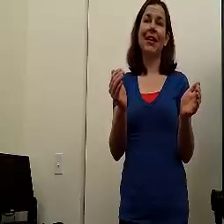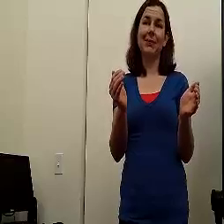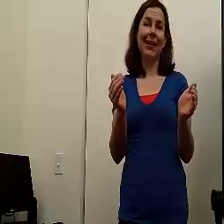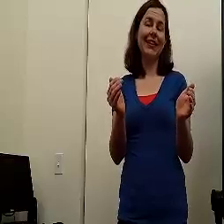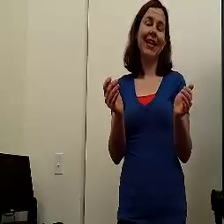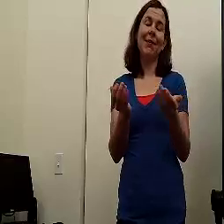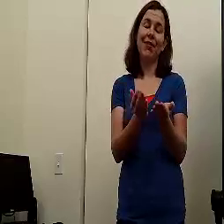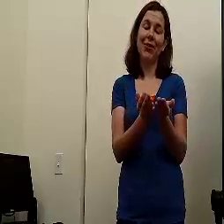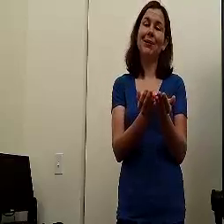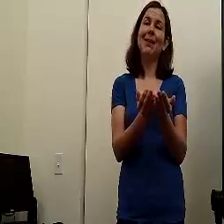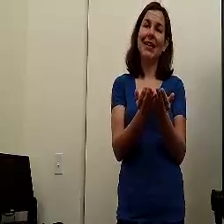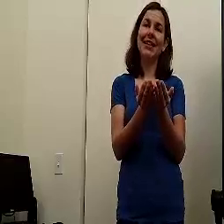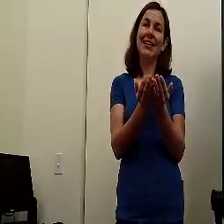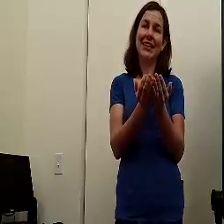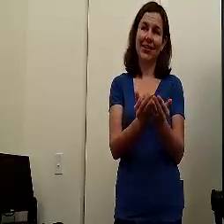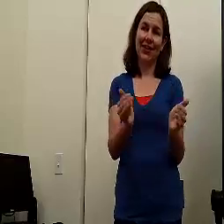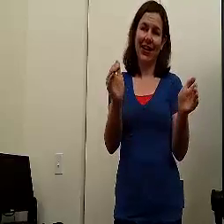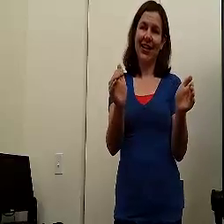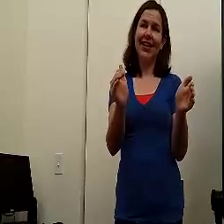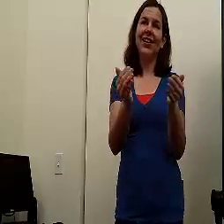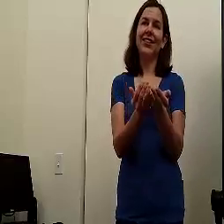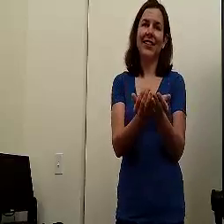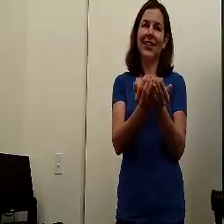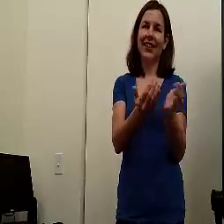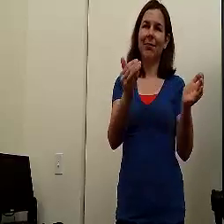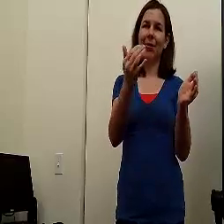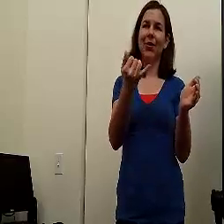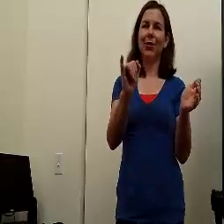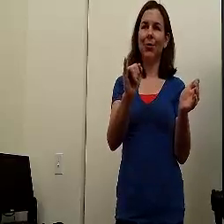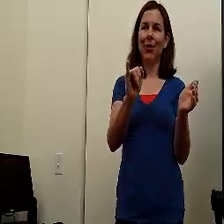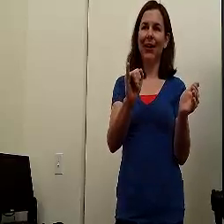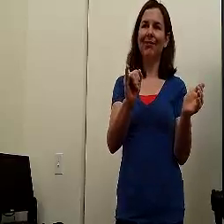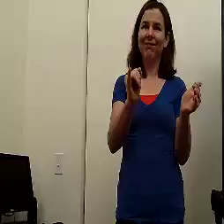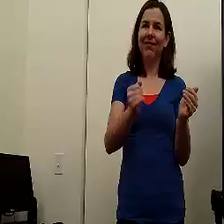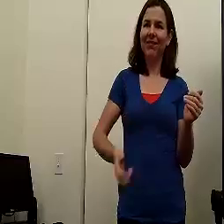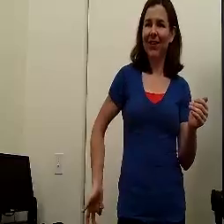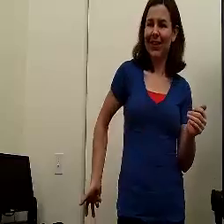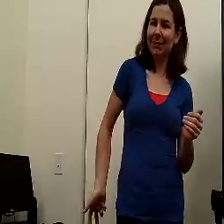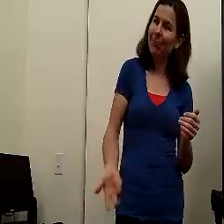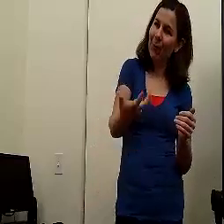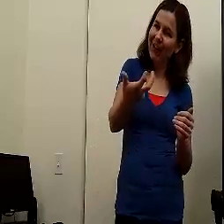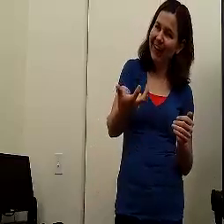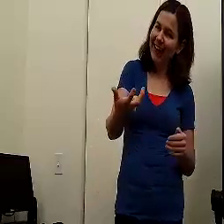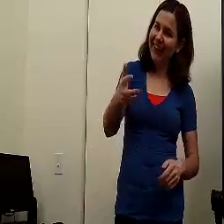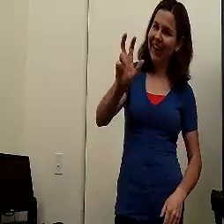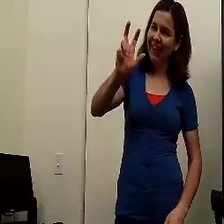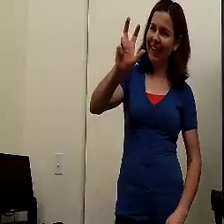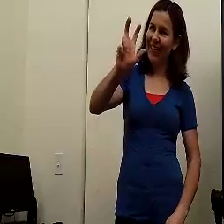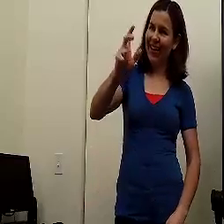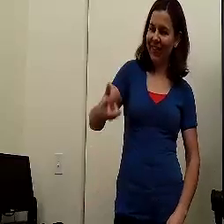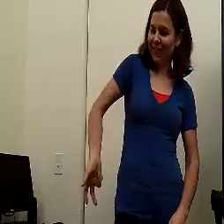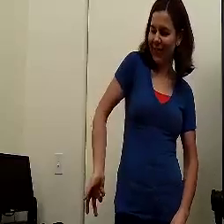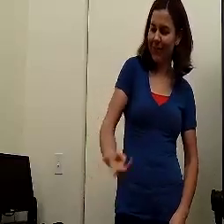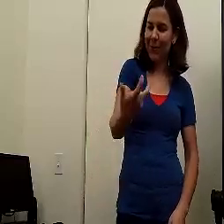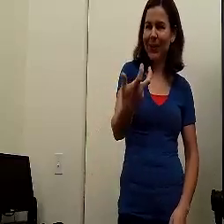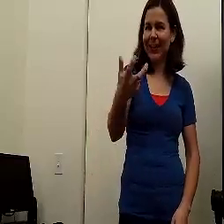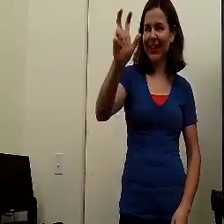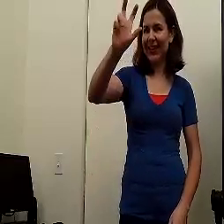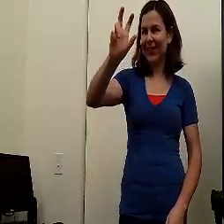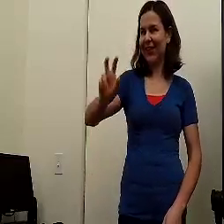is spelled the same, even though its means Bowl. different, you'll still use that bowl, so bowling, versus bowling in ASL that you have bowling 3